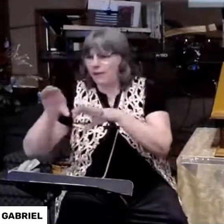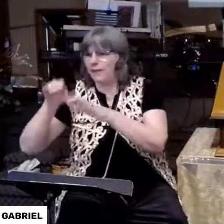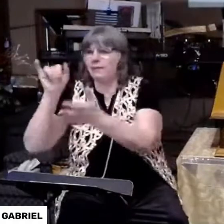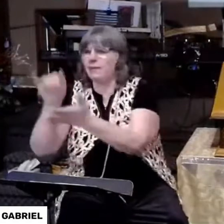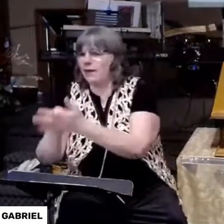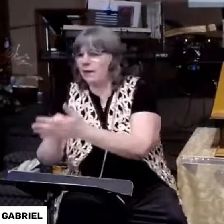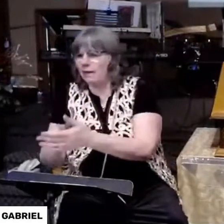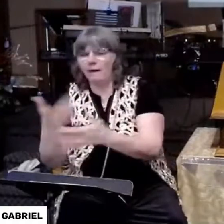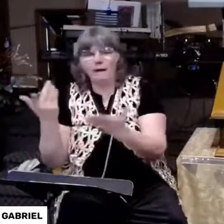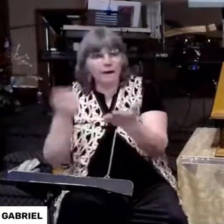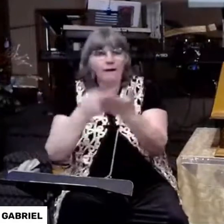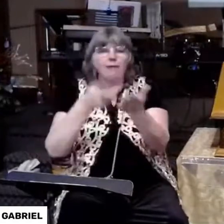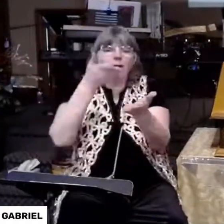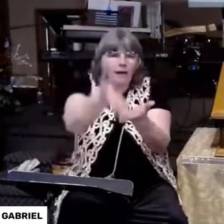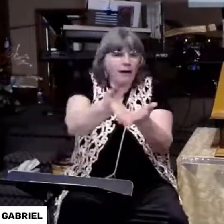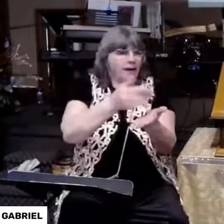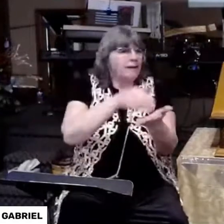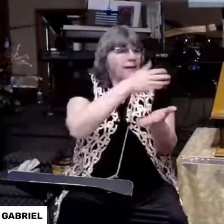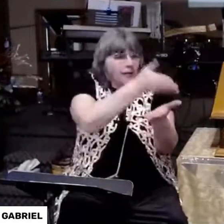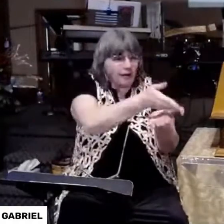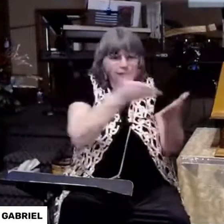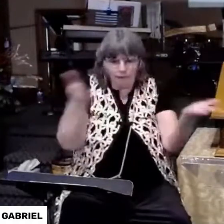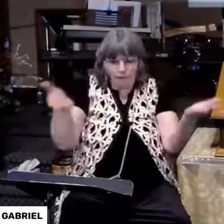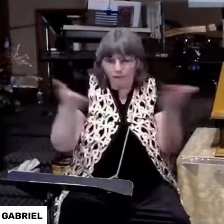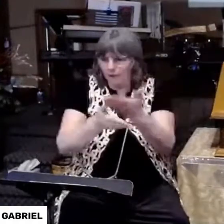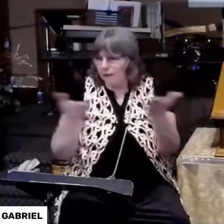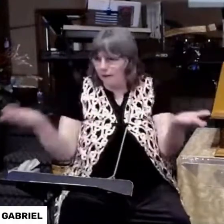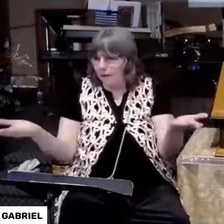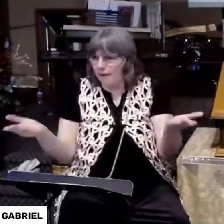no! Someone's going to knock on the door, oh my!